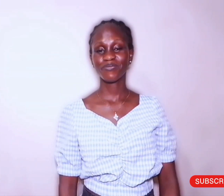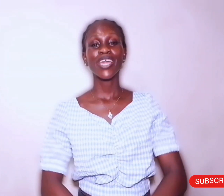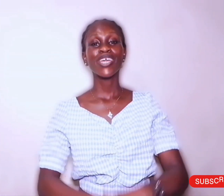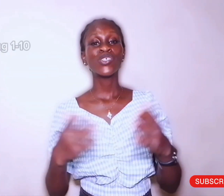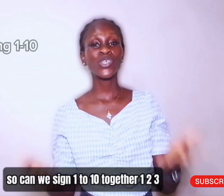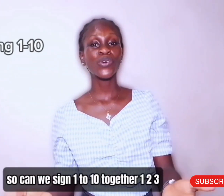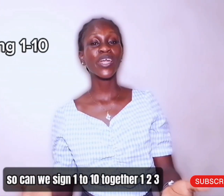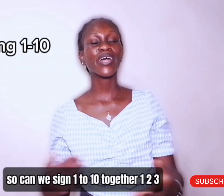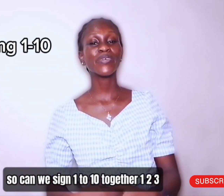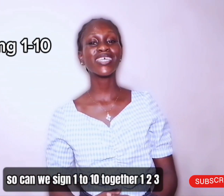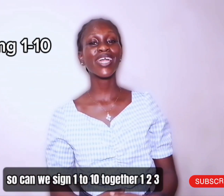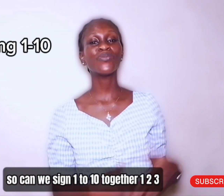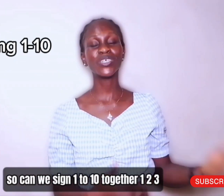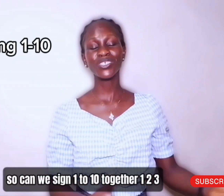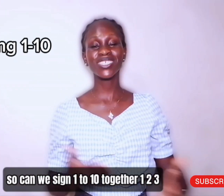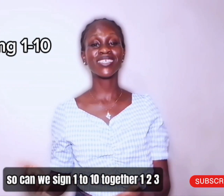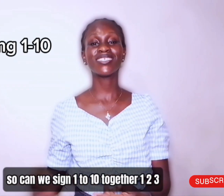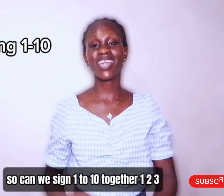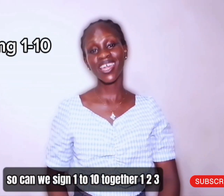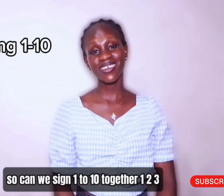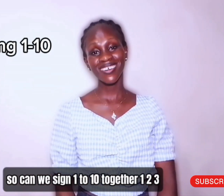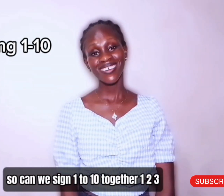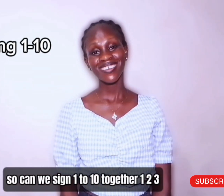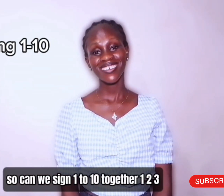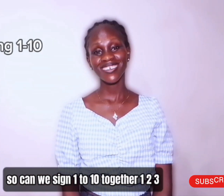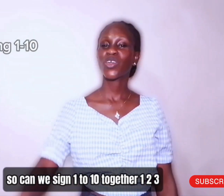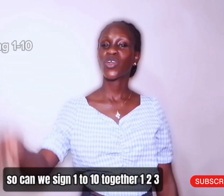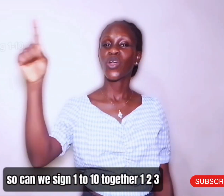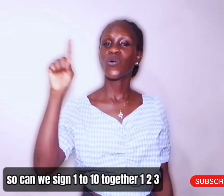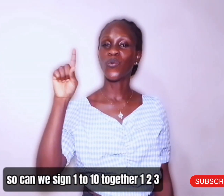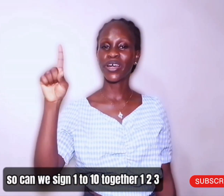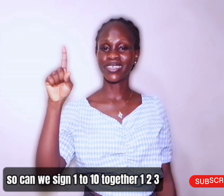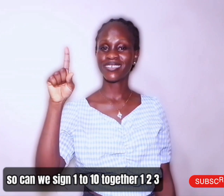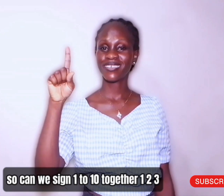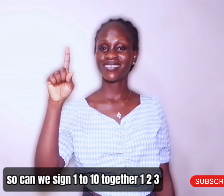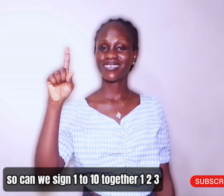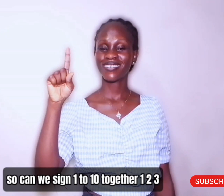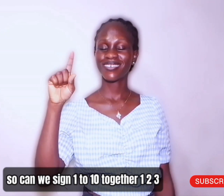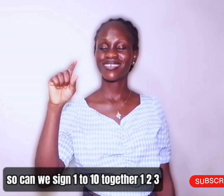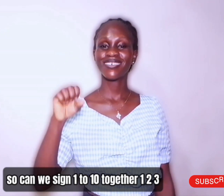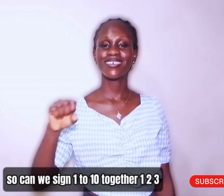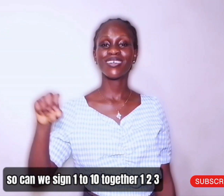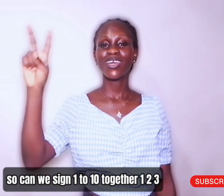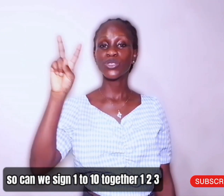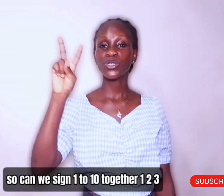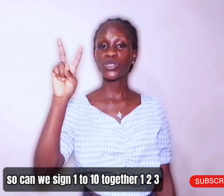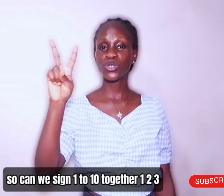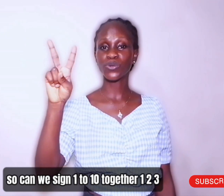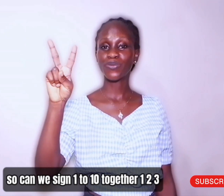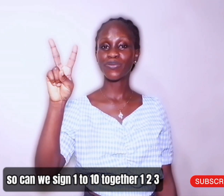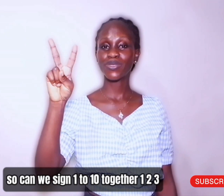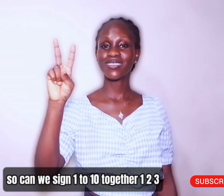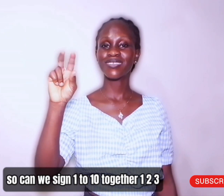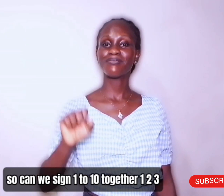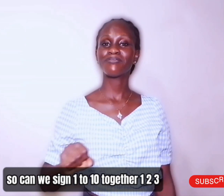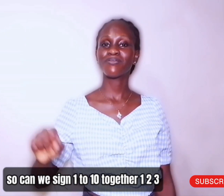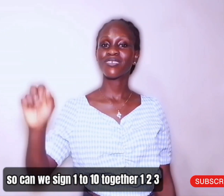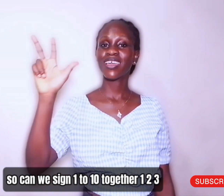So can we sign 1 to 10 together? 1, 2, 3,